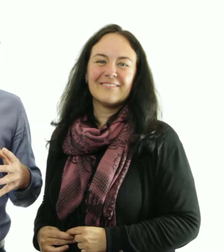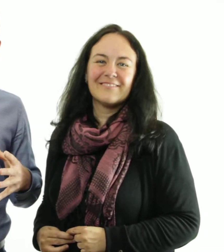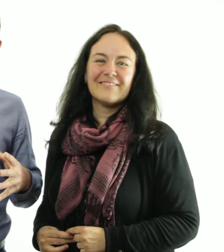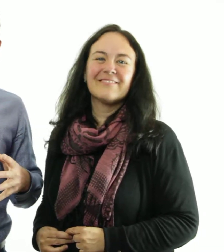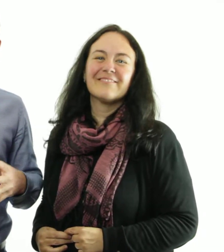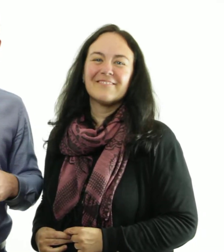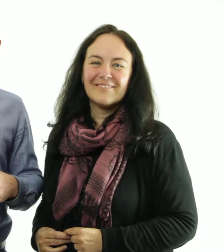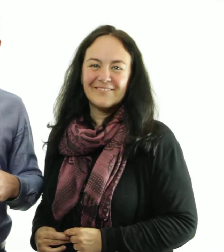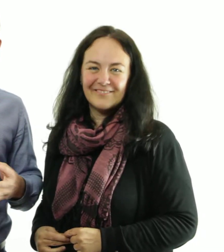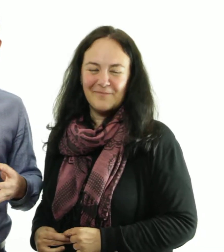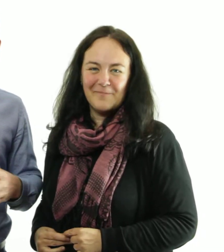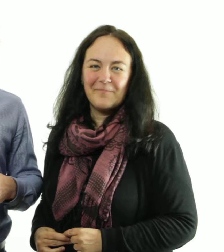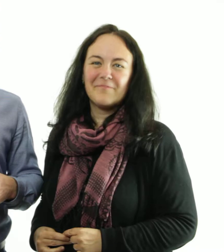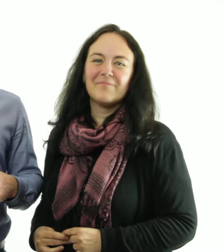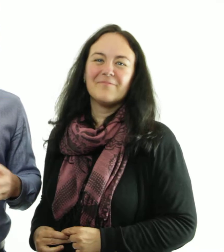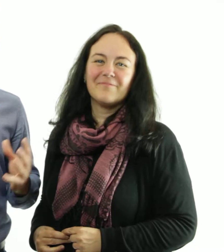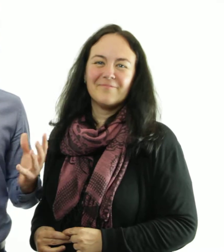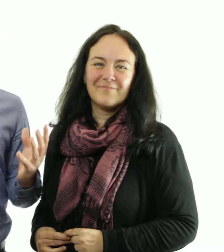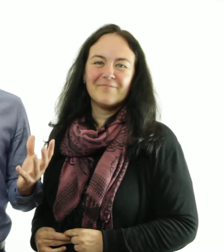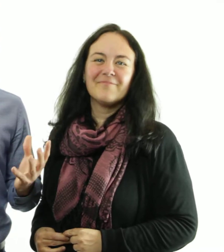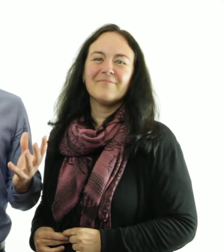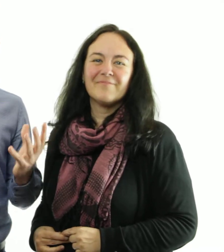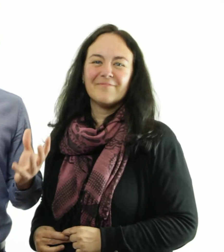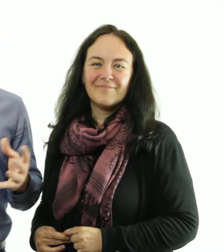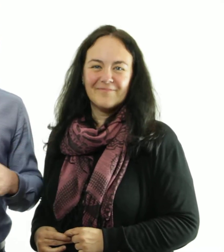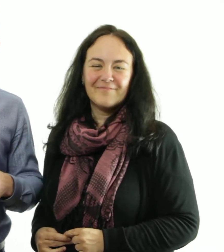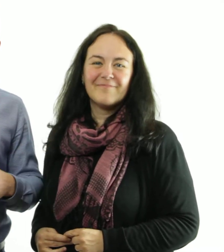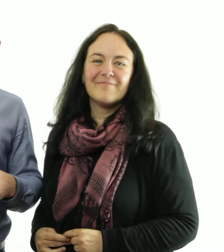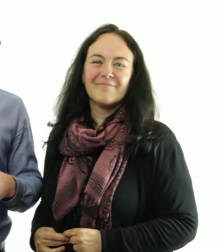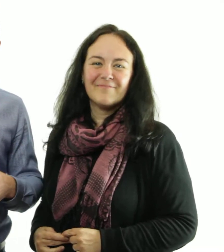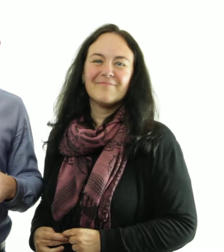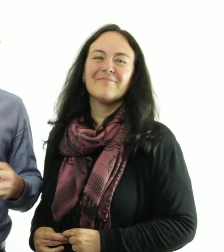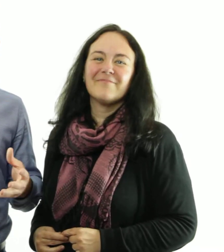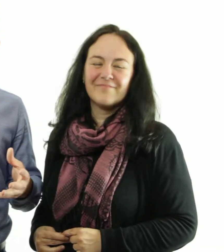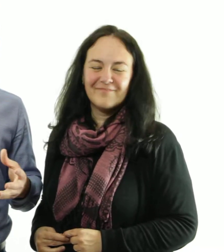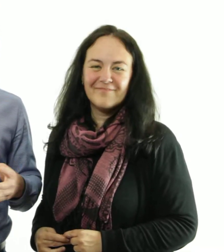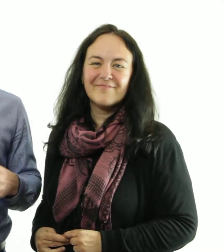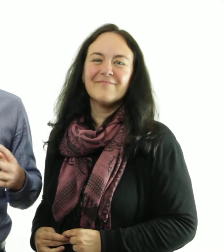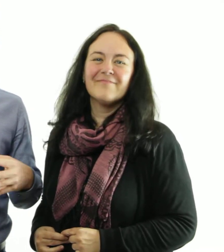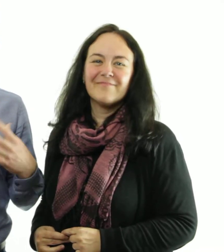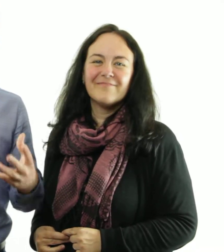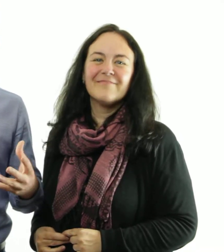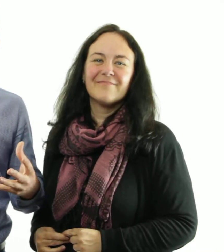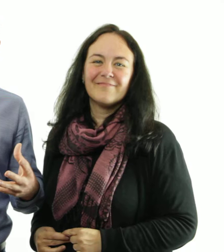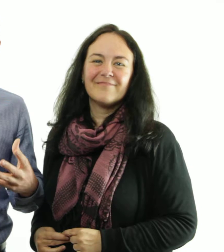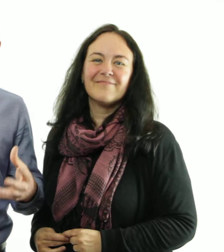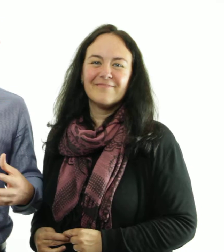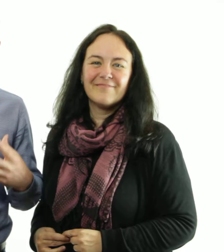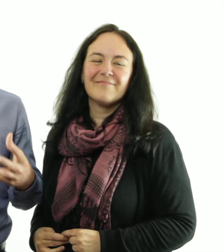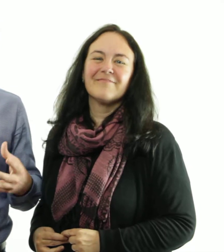training center in County Limerick, we gather 10 like-minded business owners, entrepreneurs, or people who are looking to actually set up their own